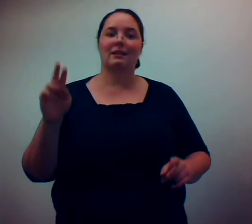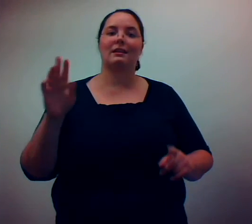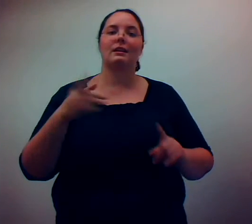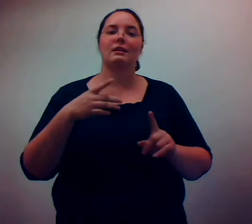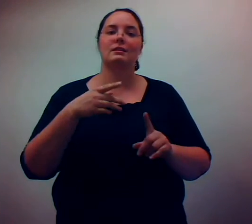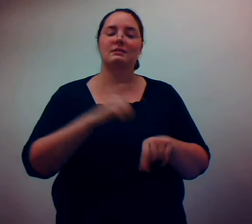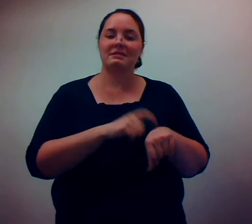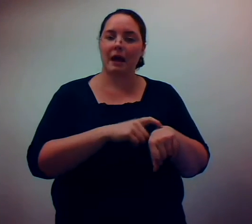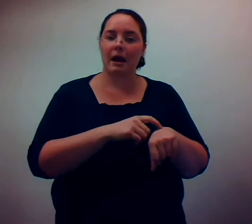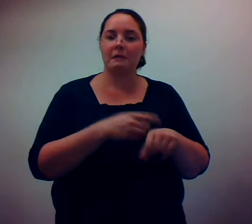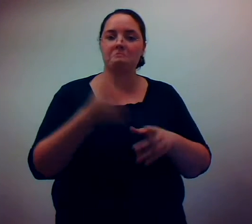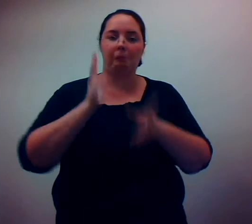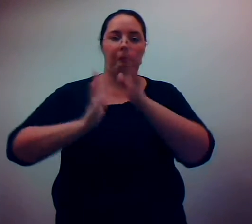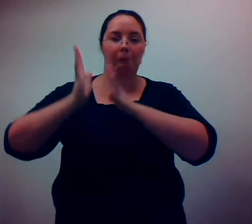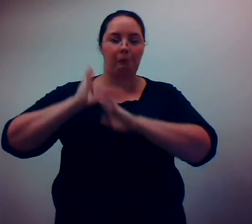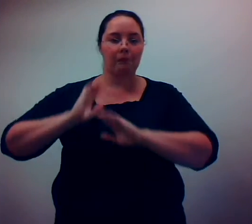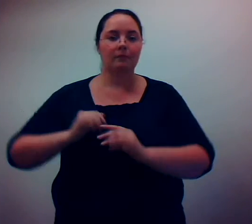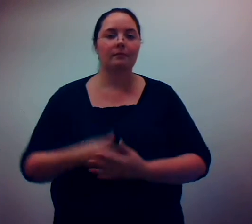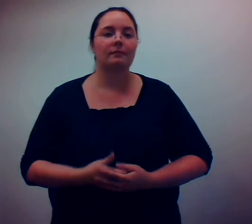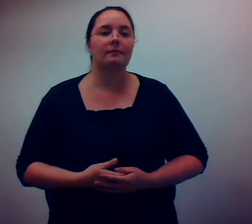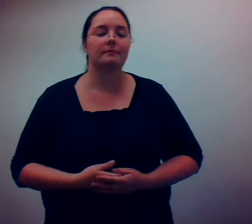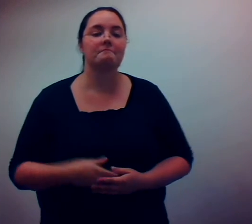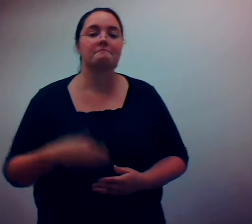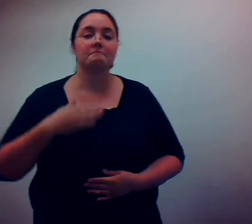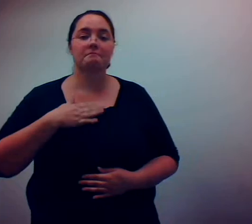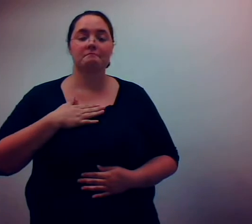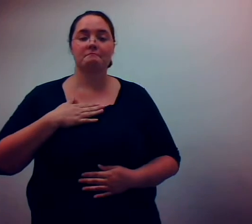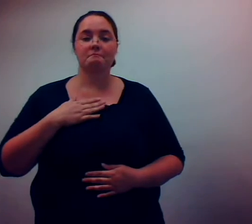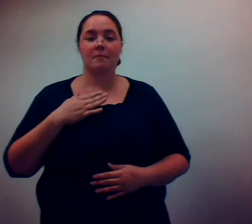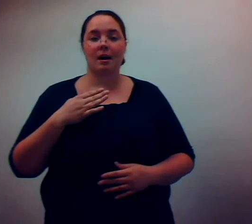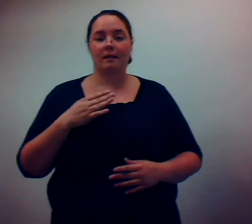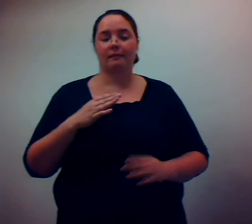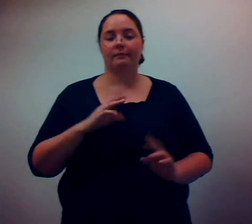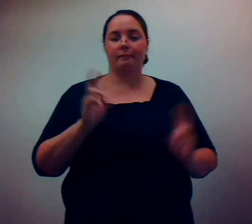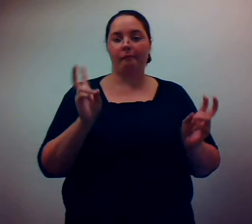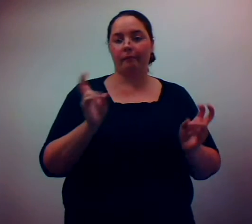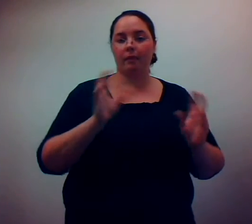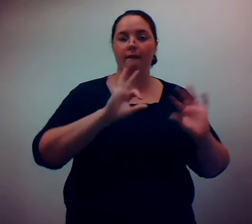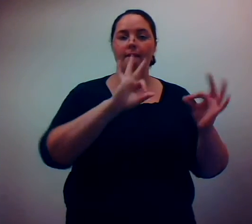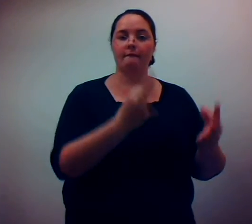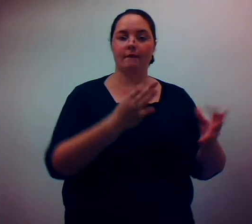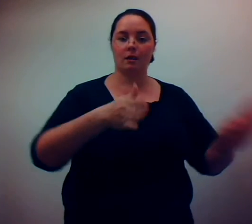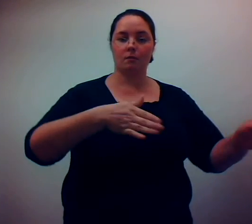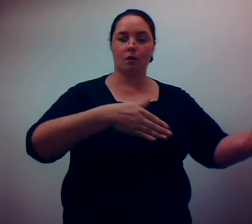Now, my family room, which is very, very different, reminds a lot of people of a British pub,